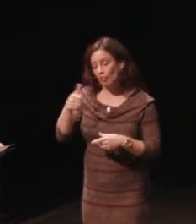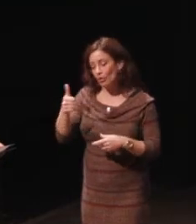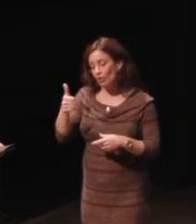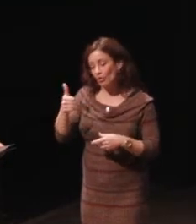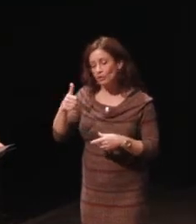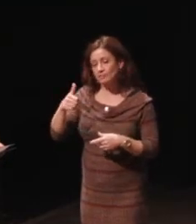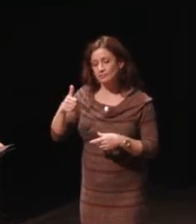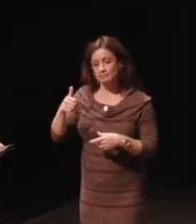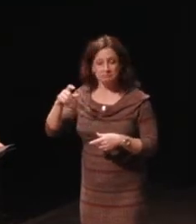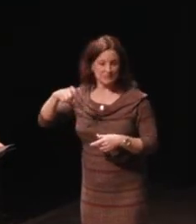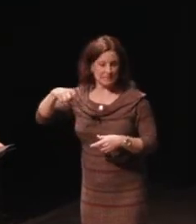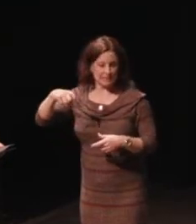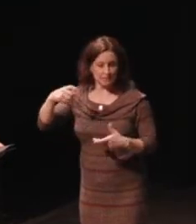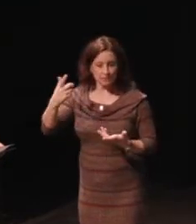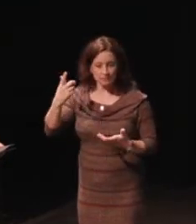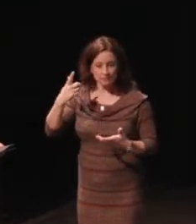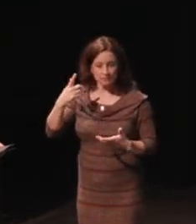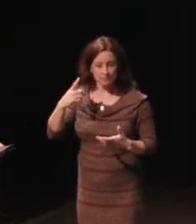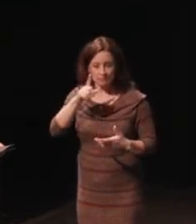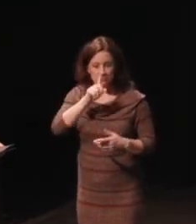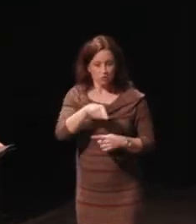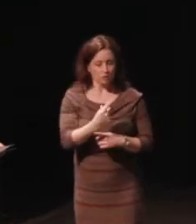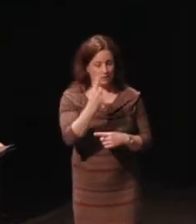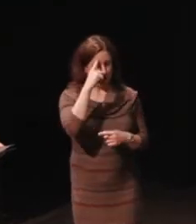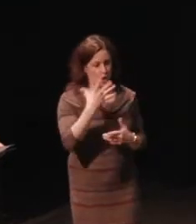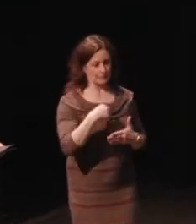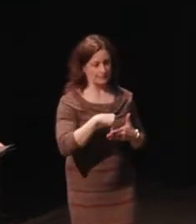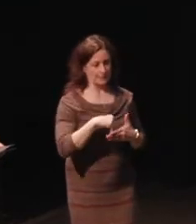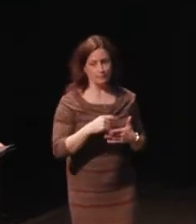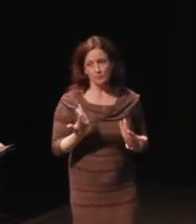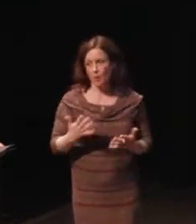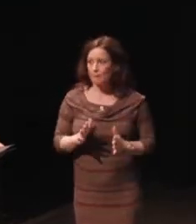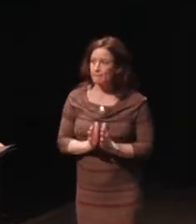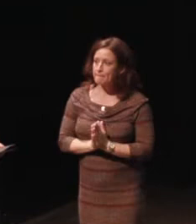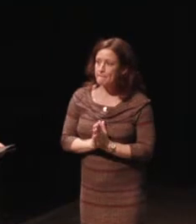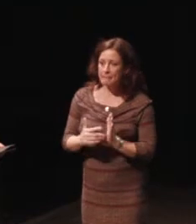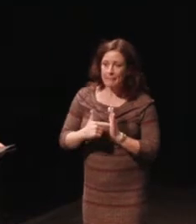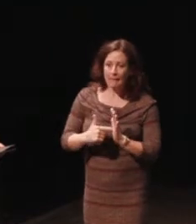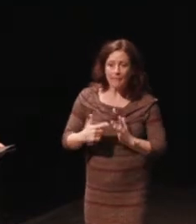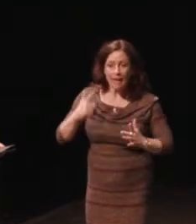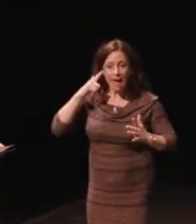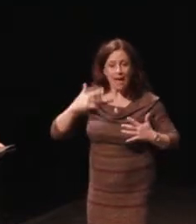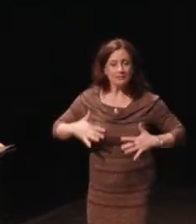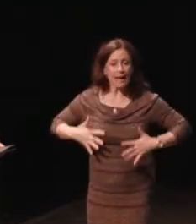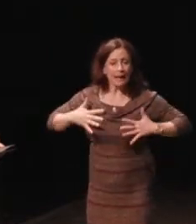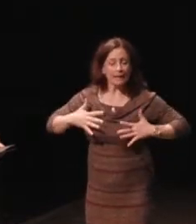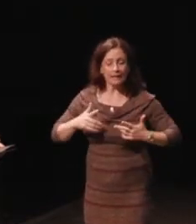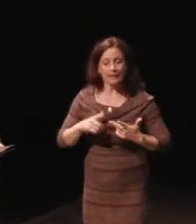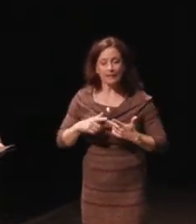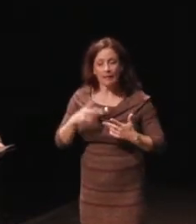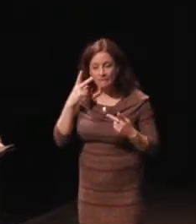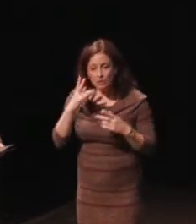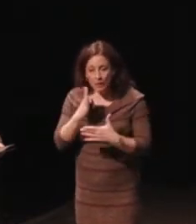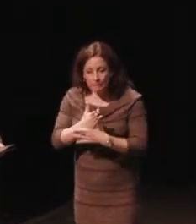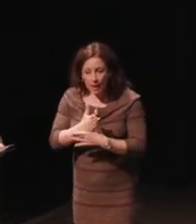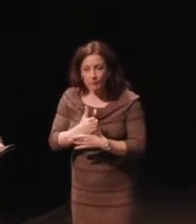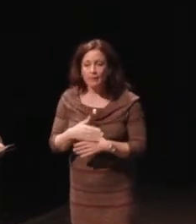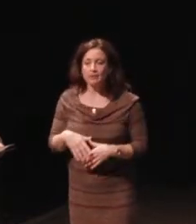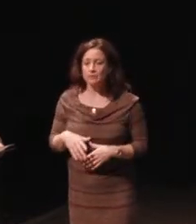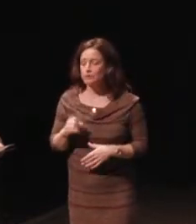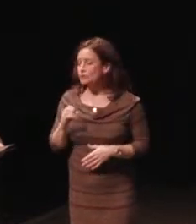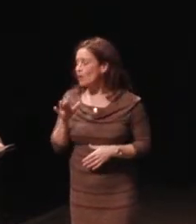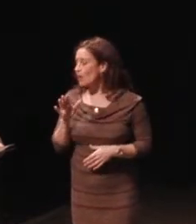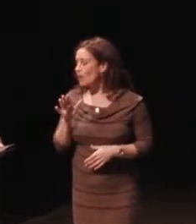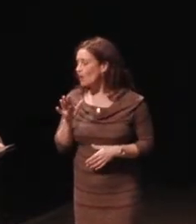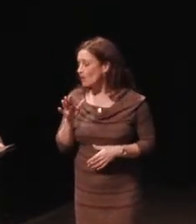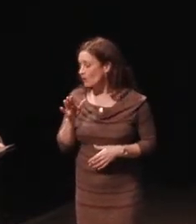other needs in addition to autism, so anxiety and visual impairment. So,